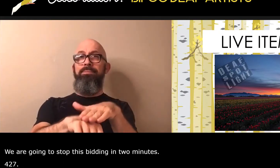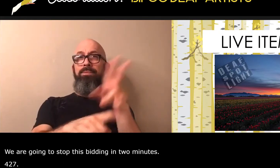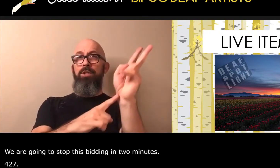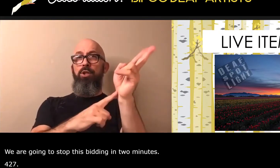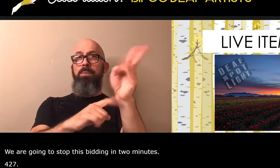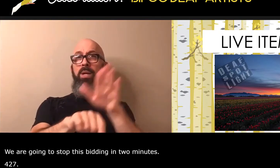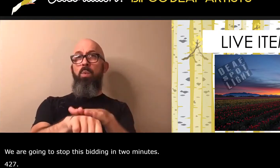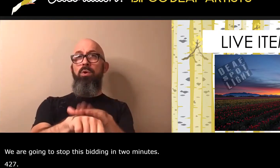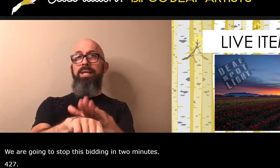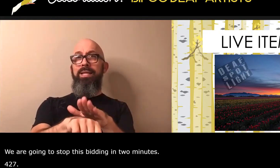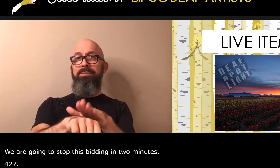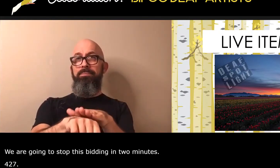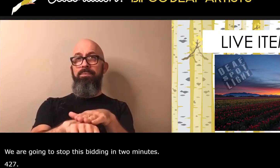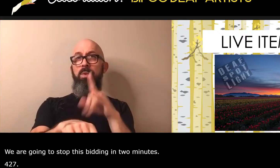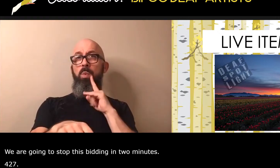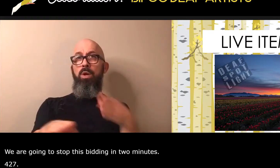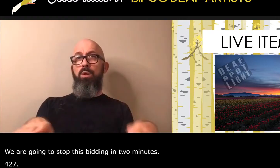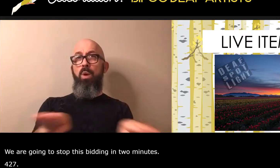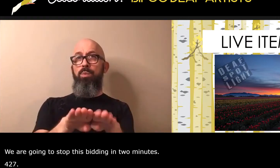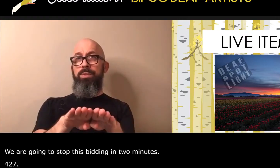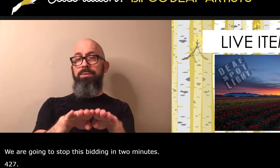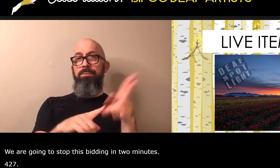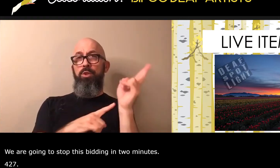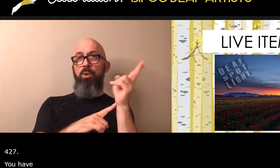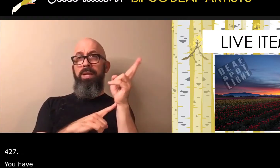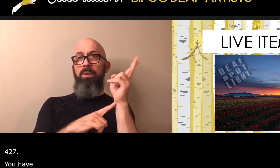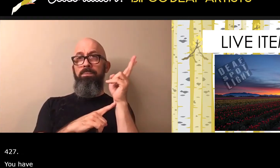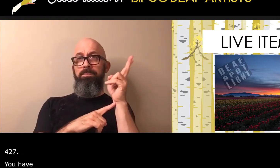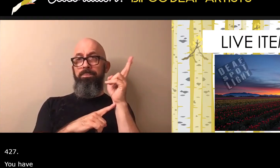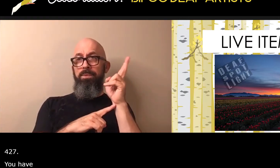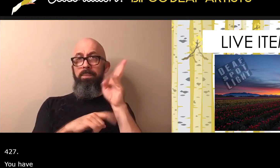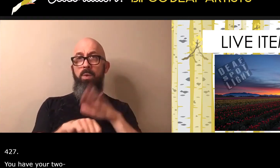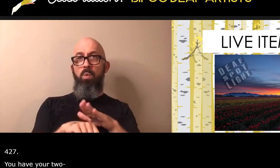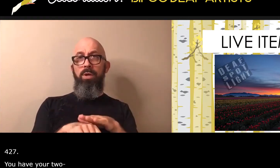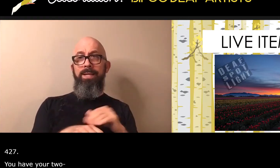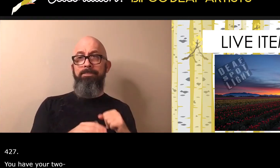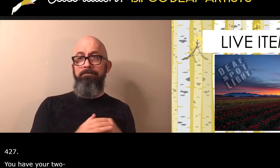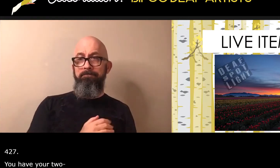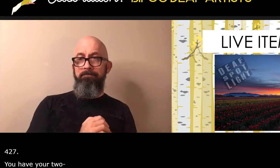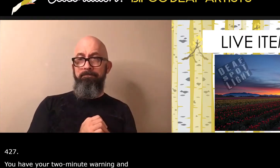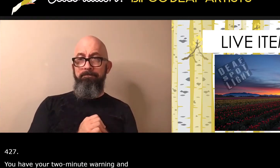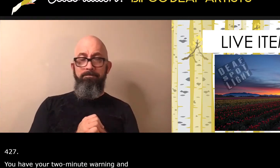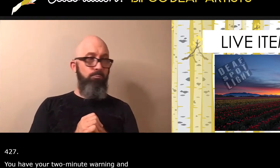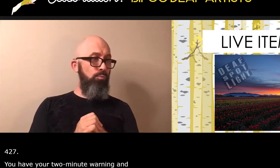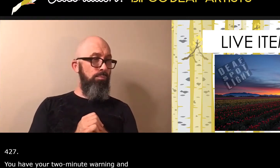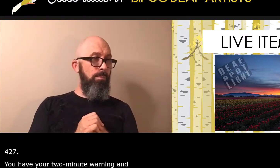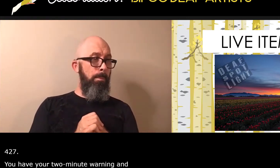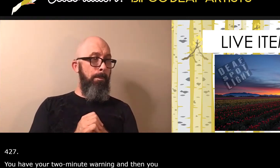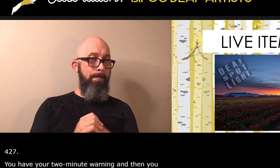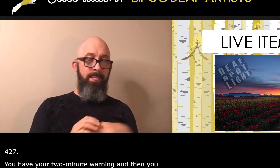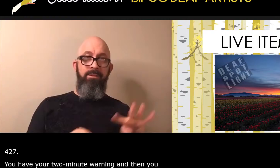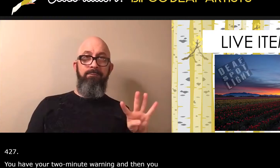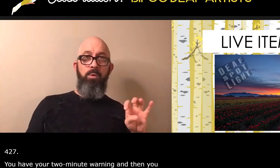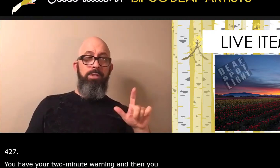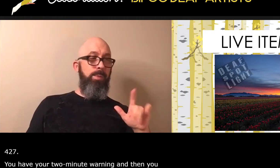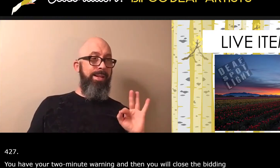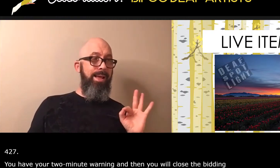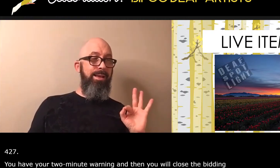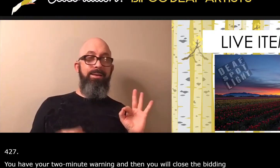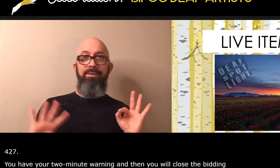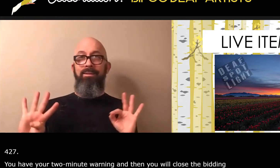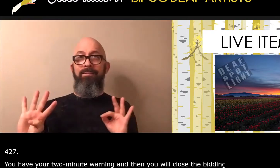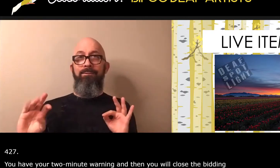You have your 2-minute warning, and then we will close the bidding.